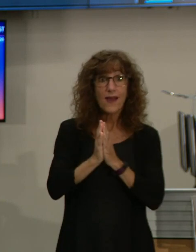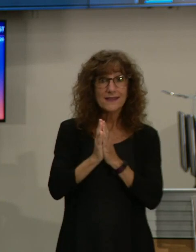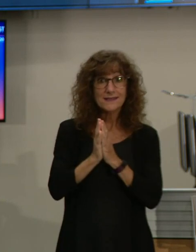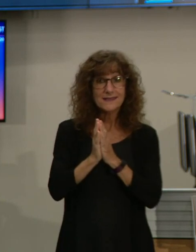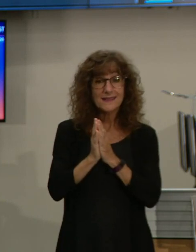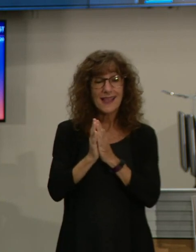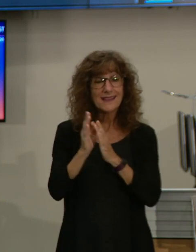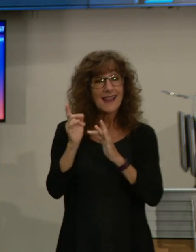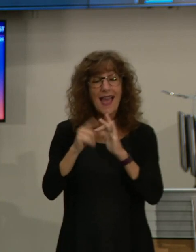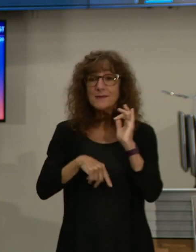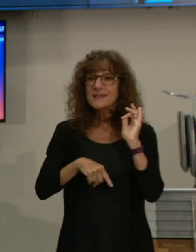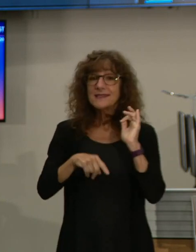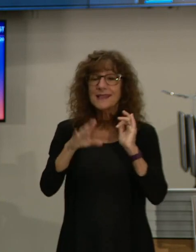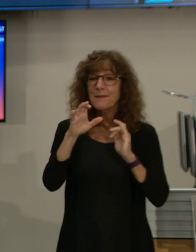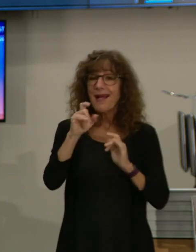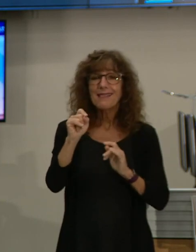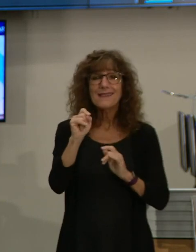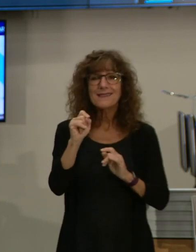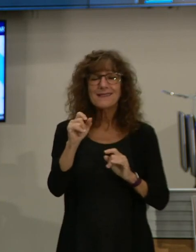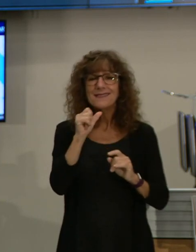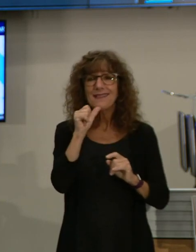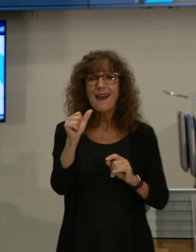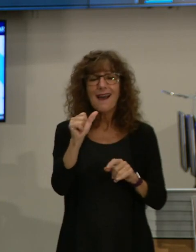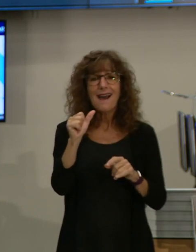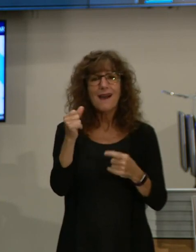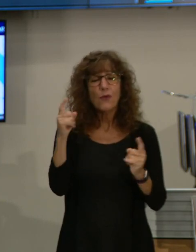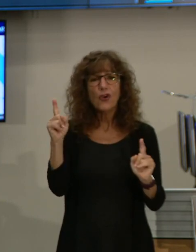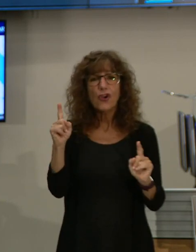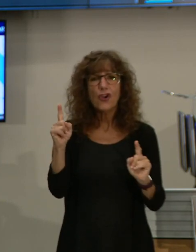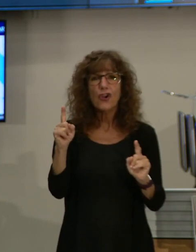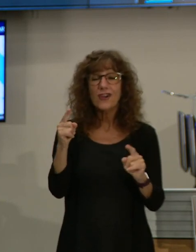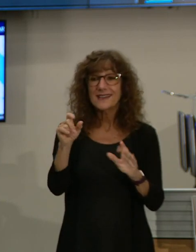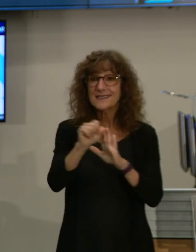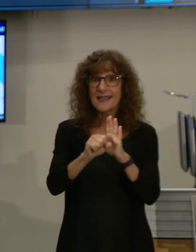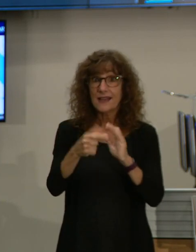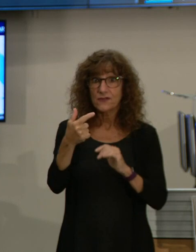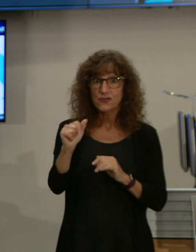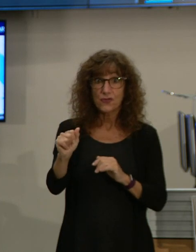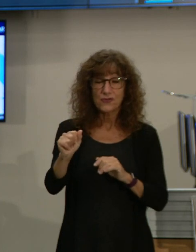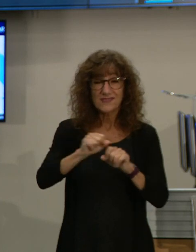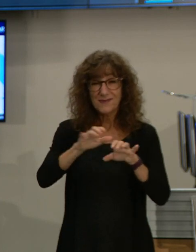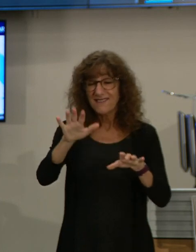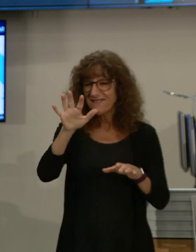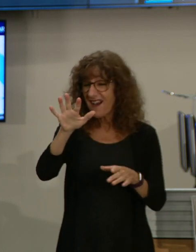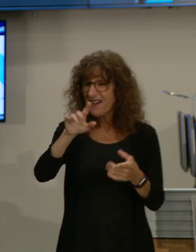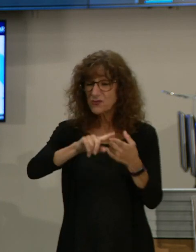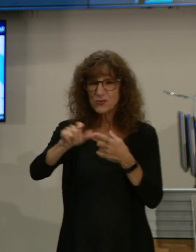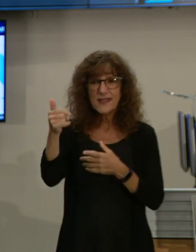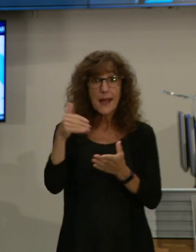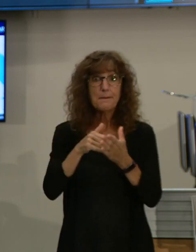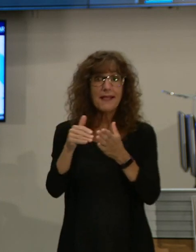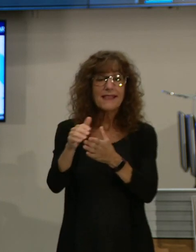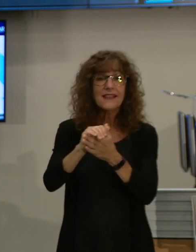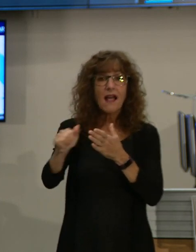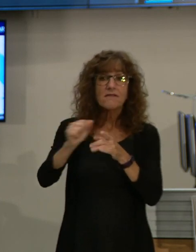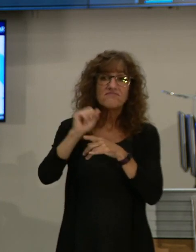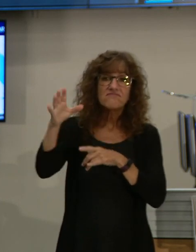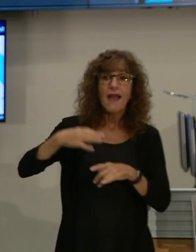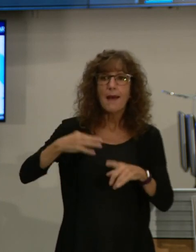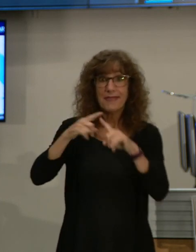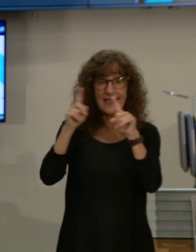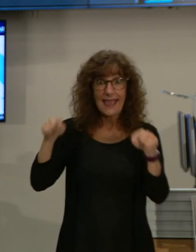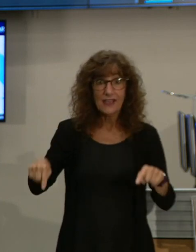absentee ballot just doesn't work. We can look at the state of Georgia. They spent $5 to $10 million mailing applications for a ballot, and due to many of